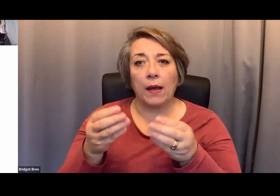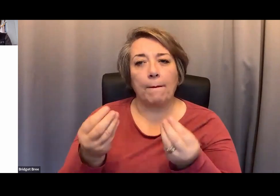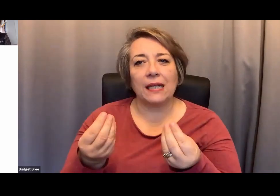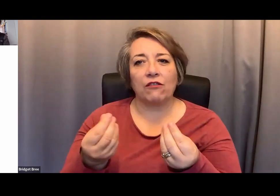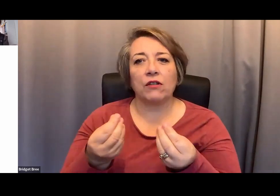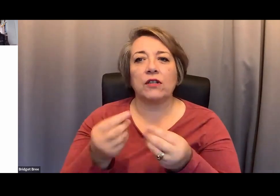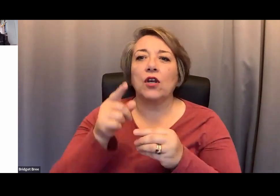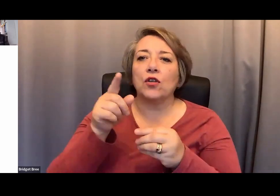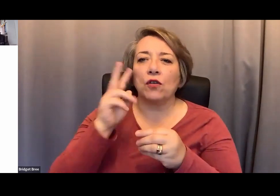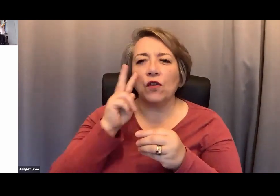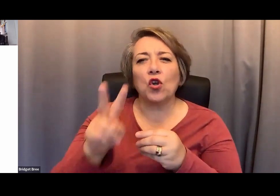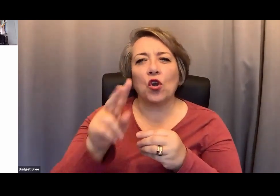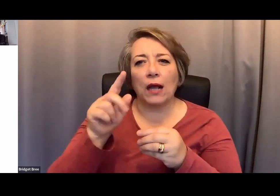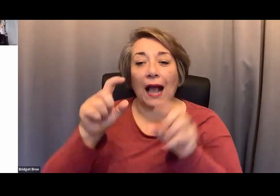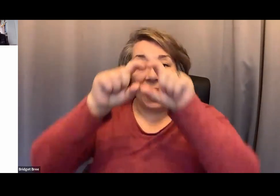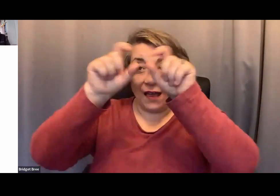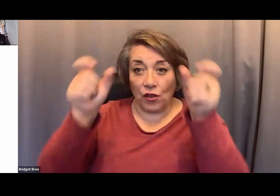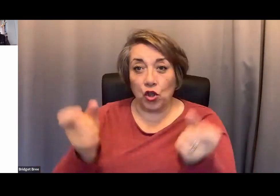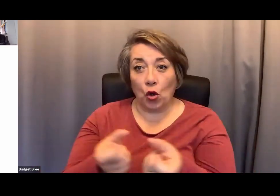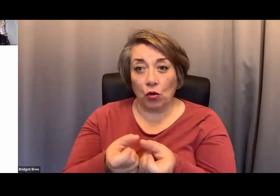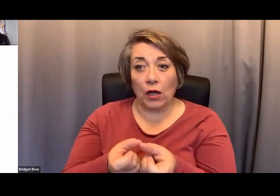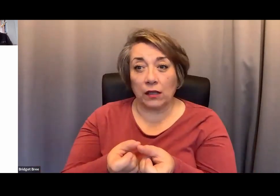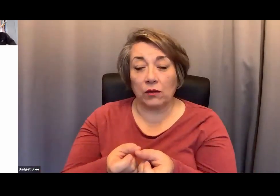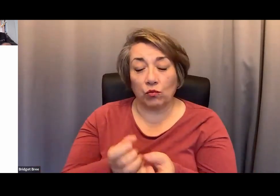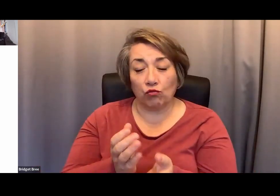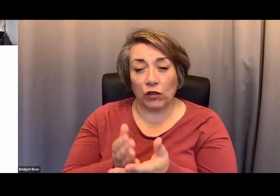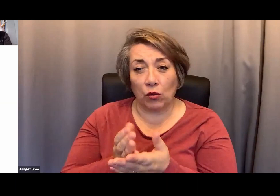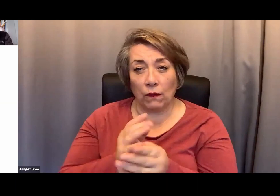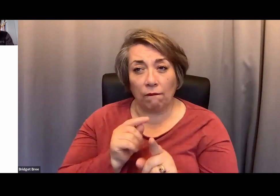look at this donut, we're being very true to